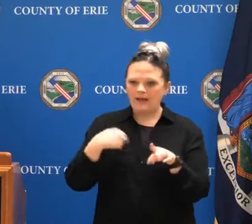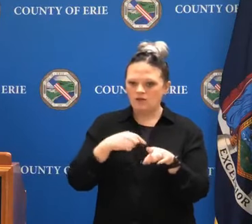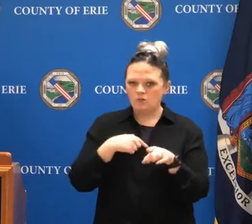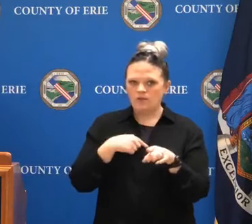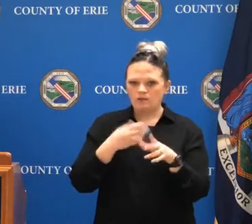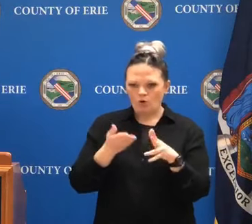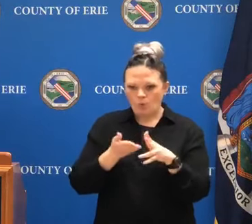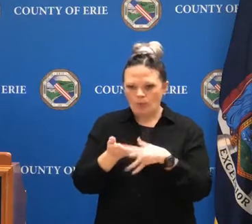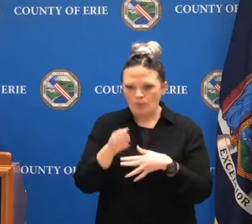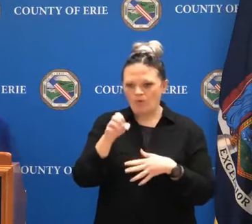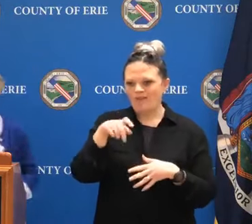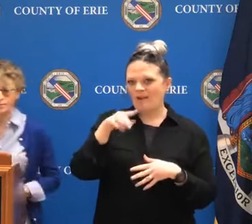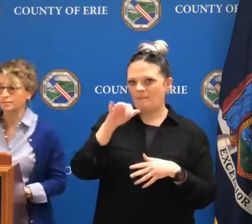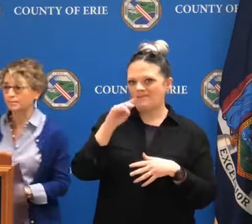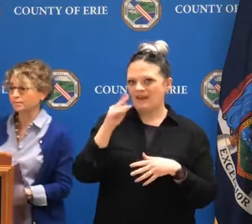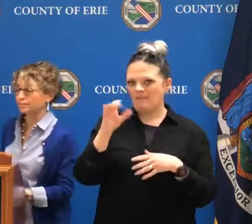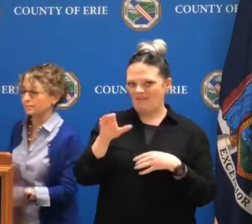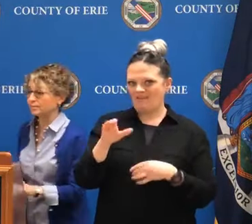epidemic. Now,